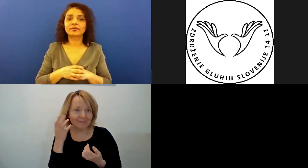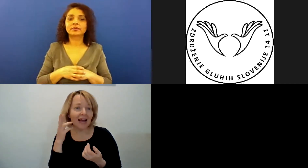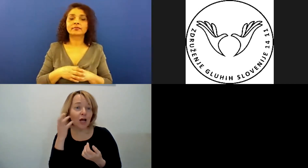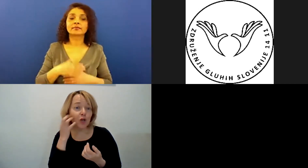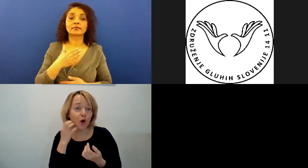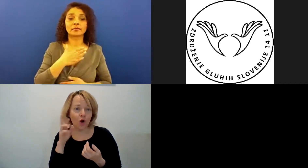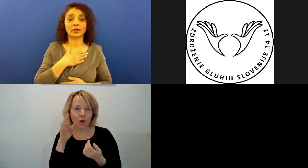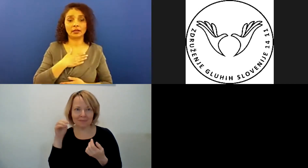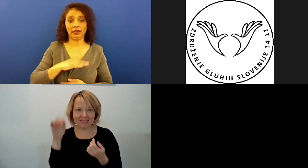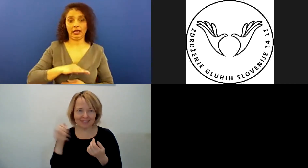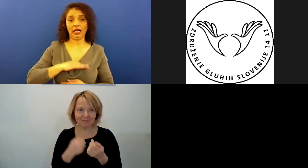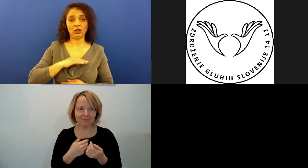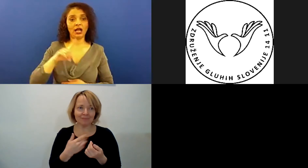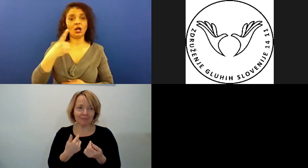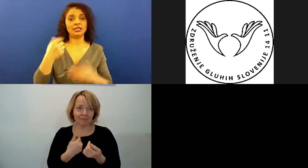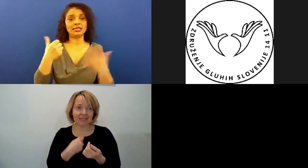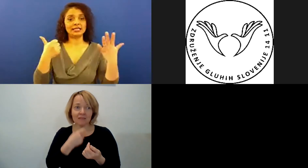And I was born in Kosovo.